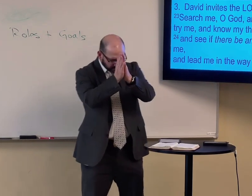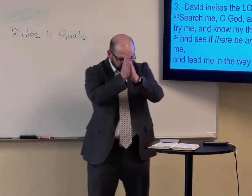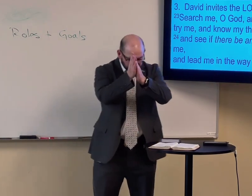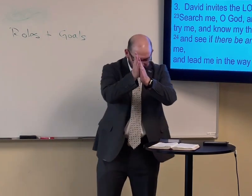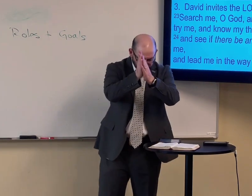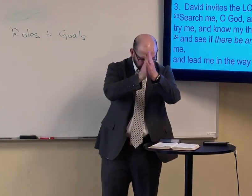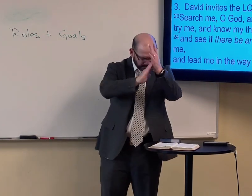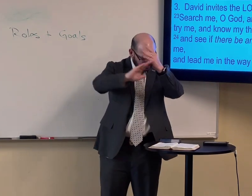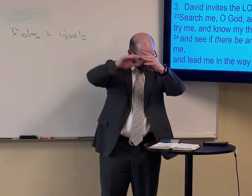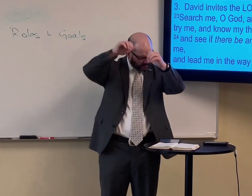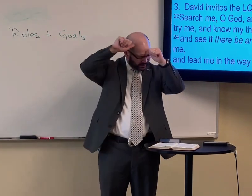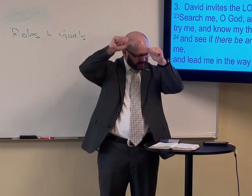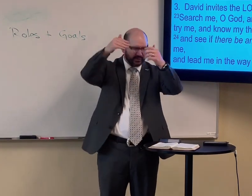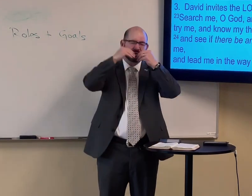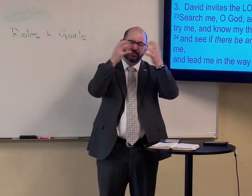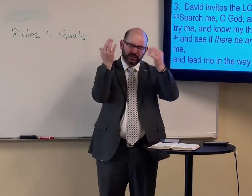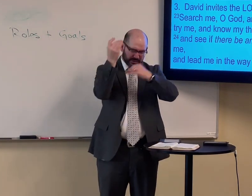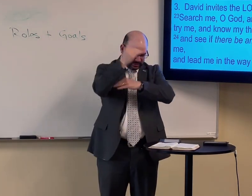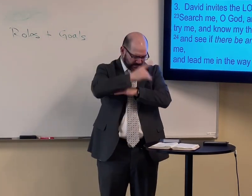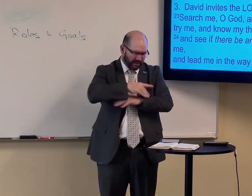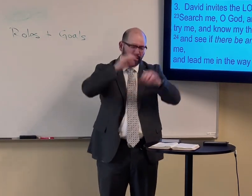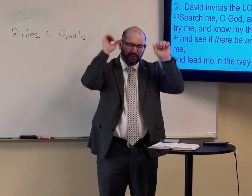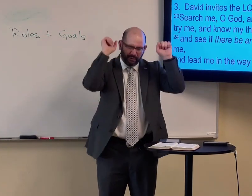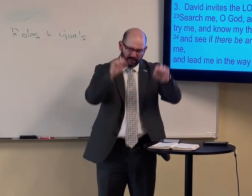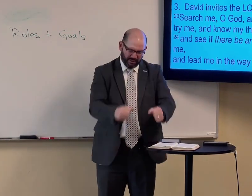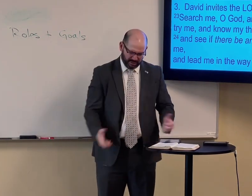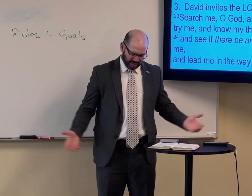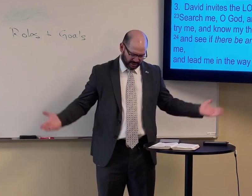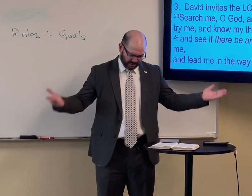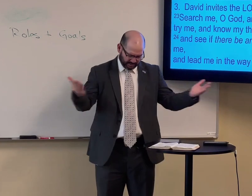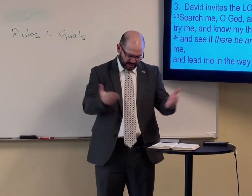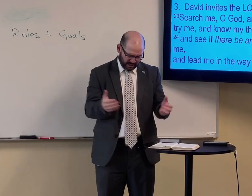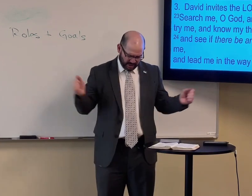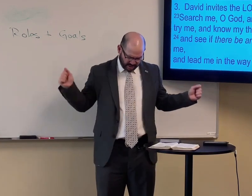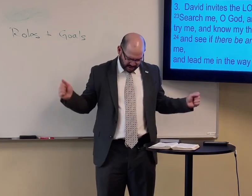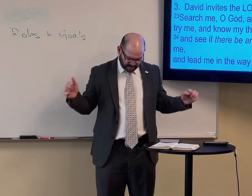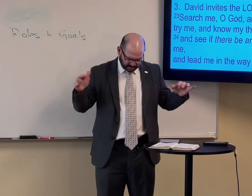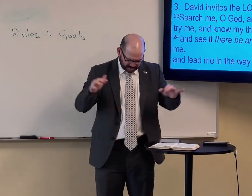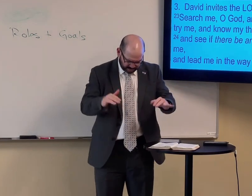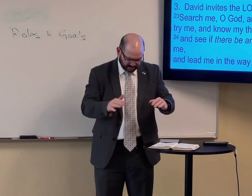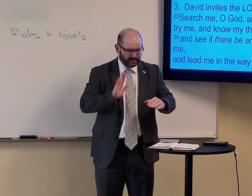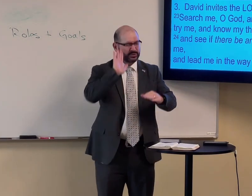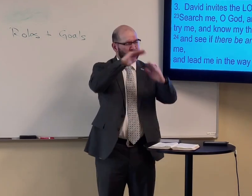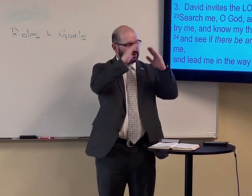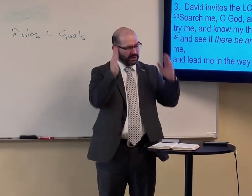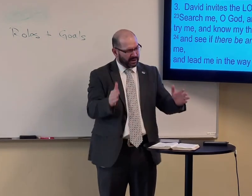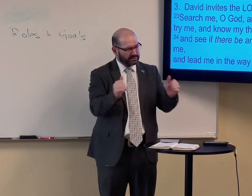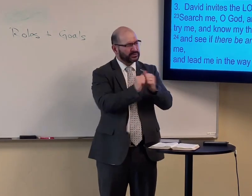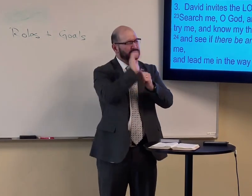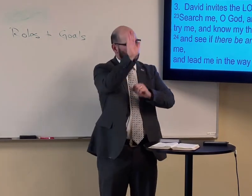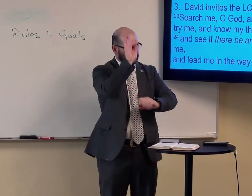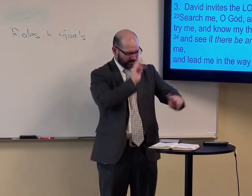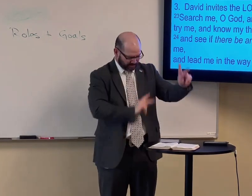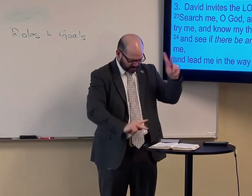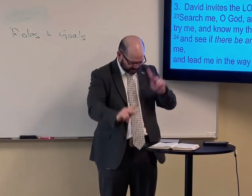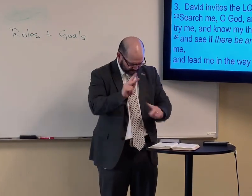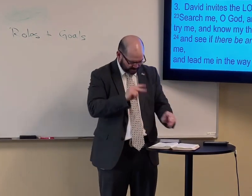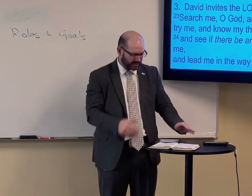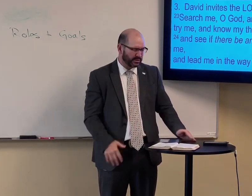pray. Heavenly Father, thank you today that we can be here, gathered together in your house with your